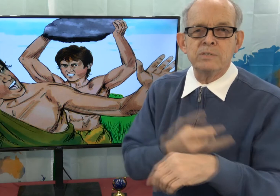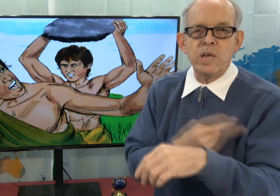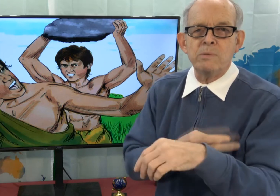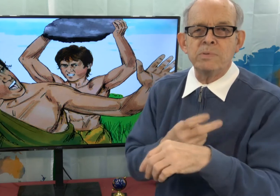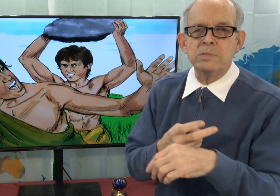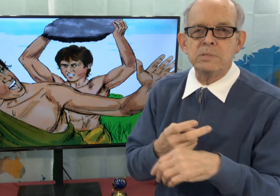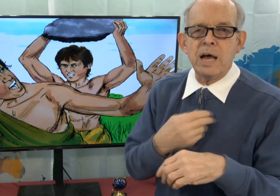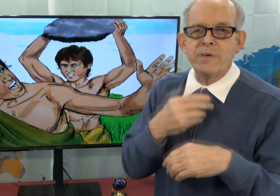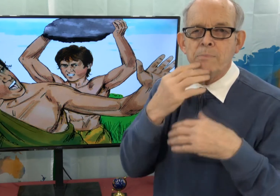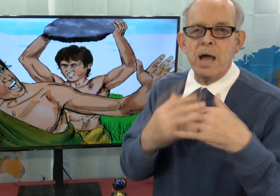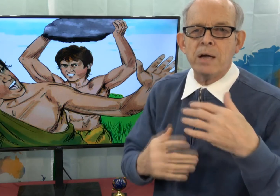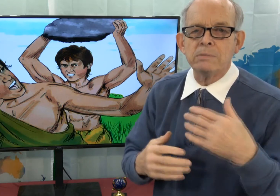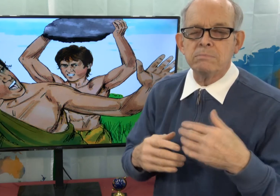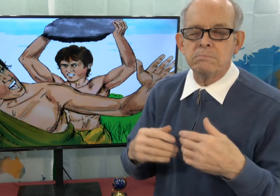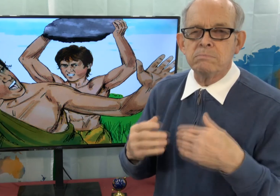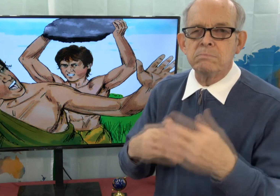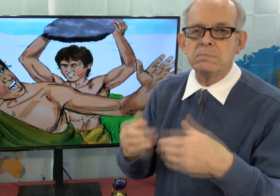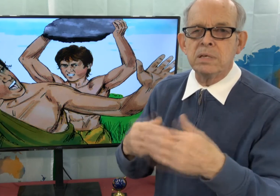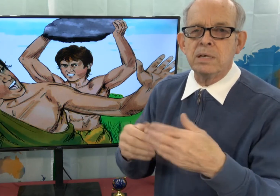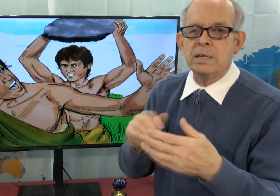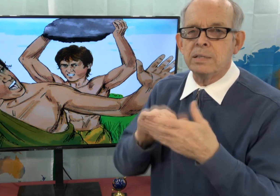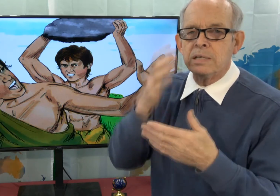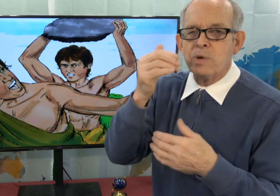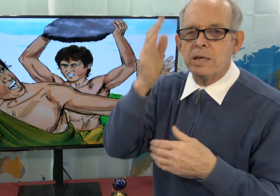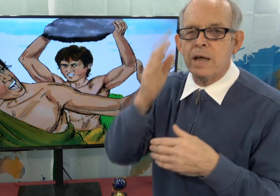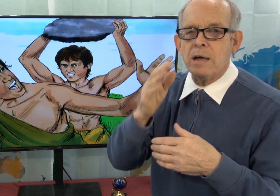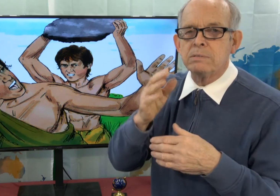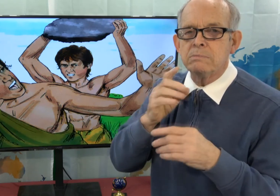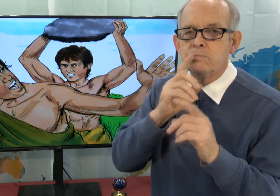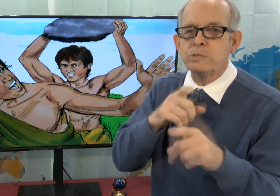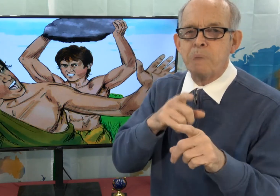Stream have our blood. That's why God is bad.